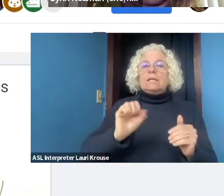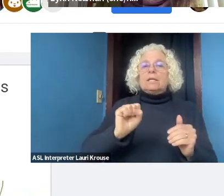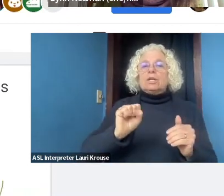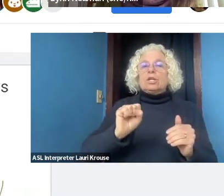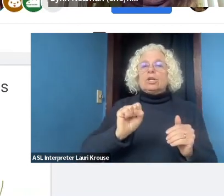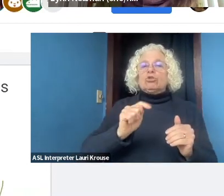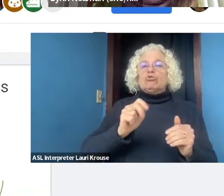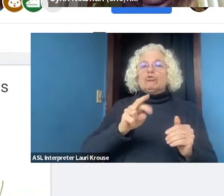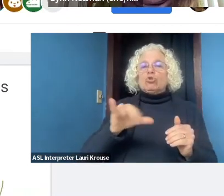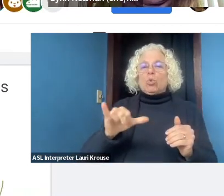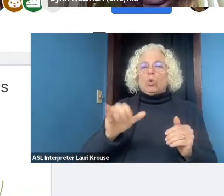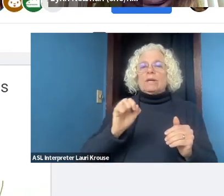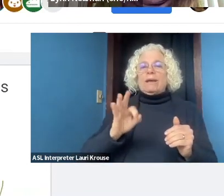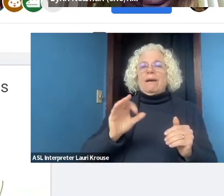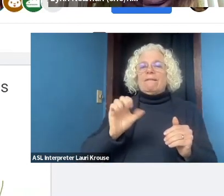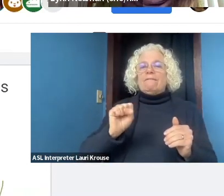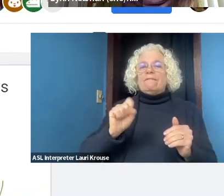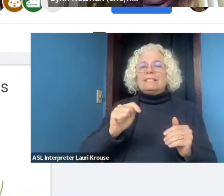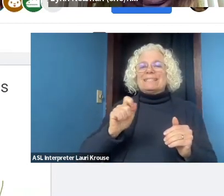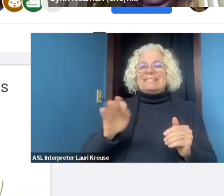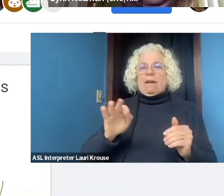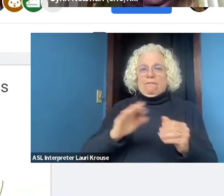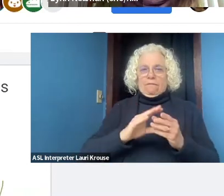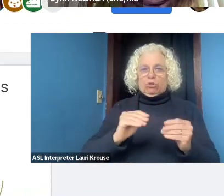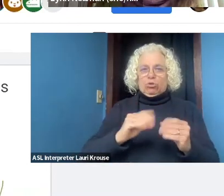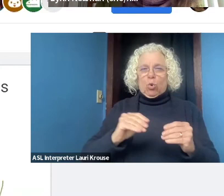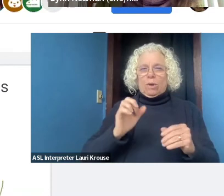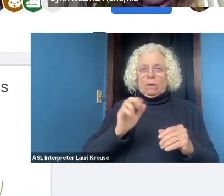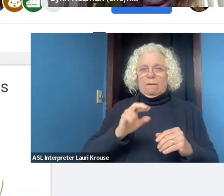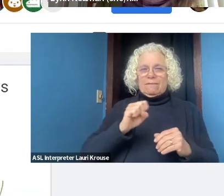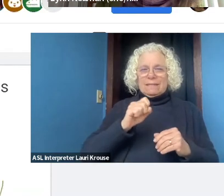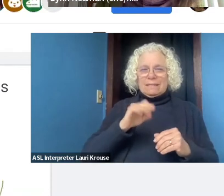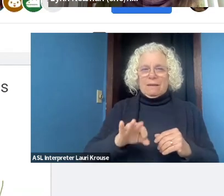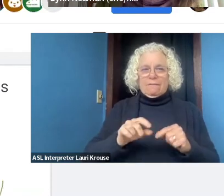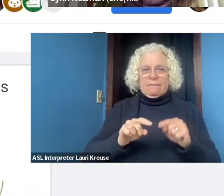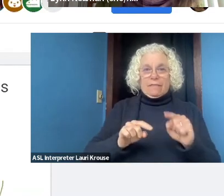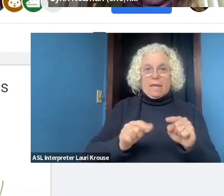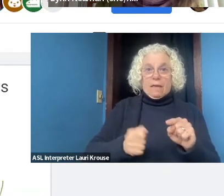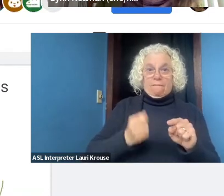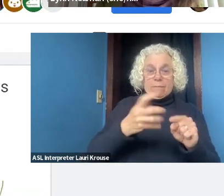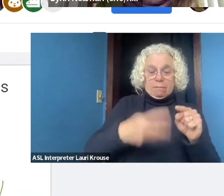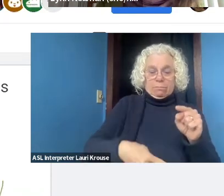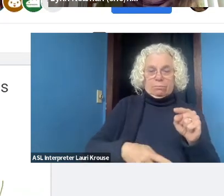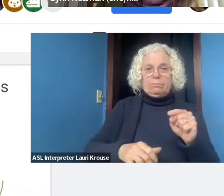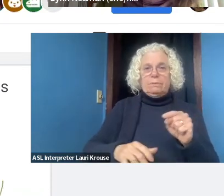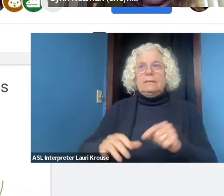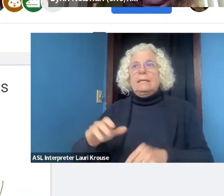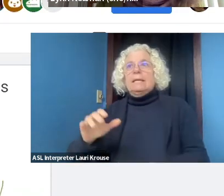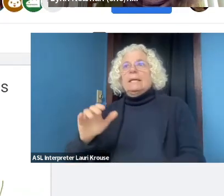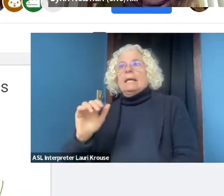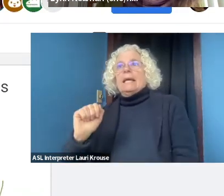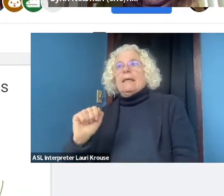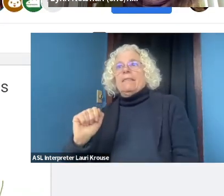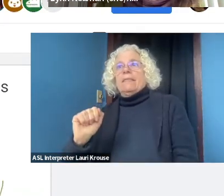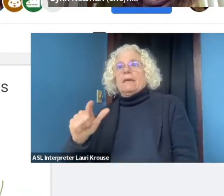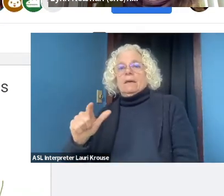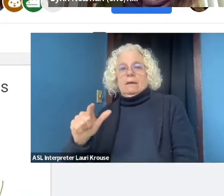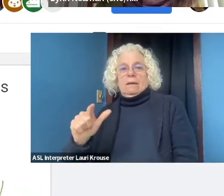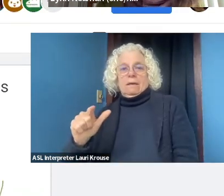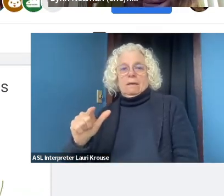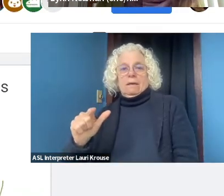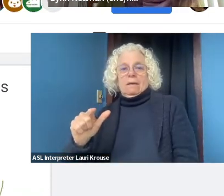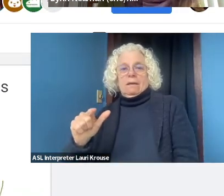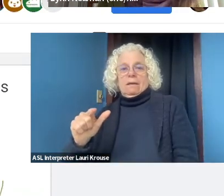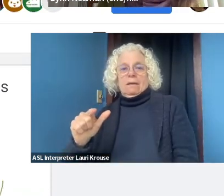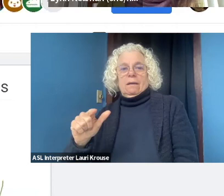of push. And then in the marine environment, the Algalita Marine Research Foundation, and I'll type that in the chat.